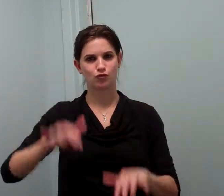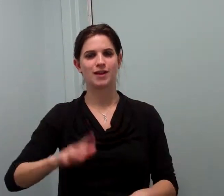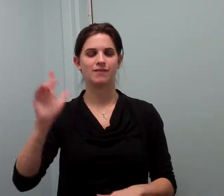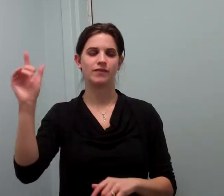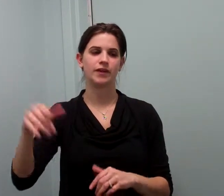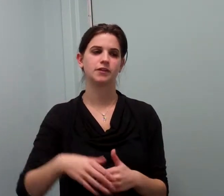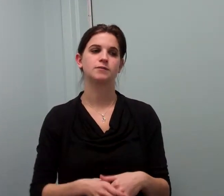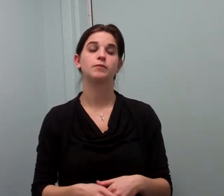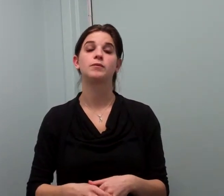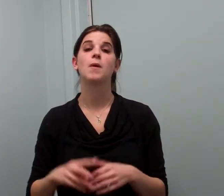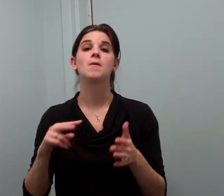fairly hot.